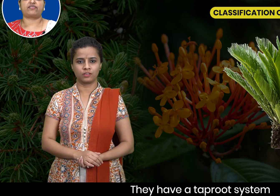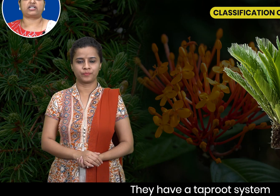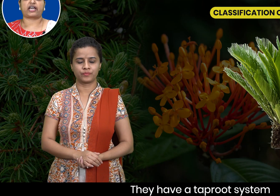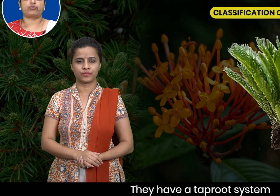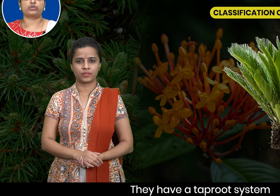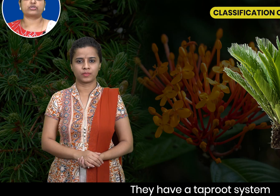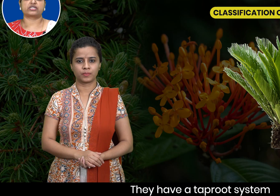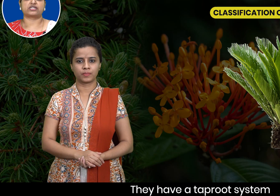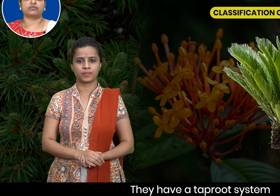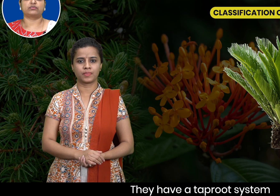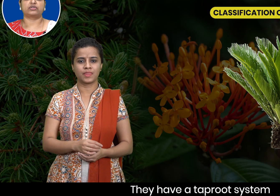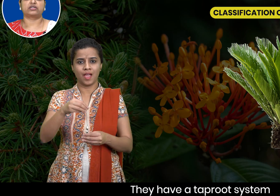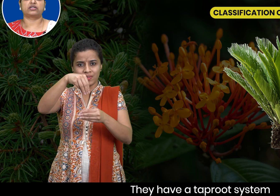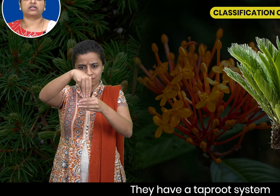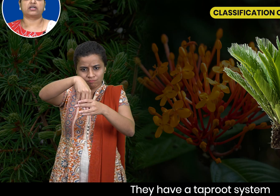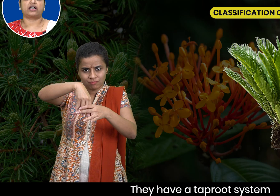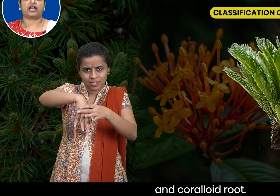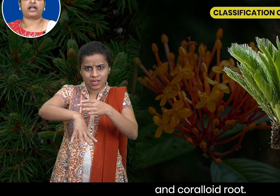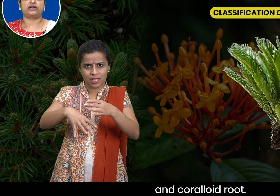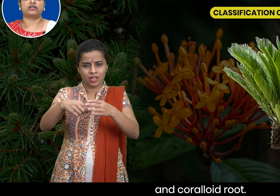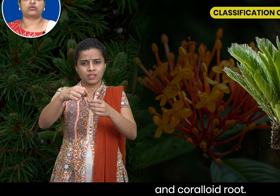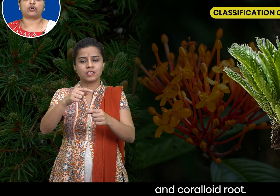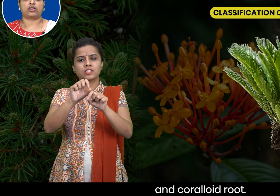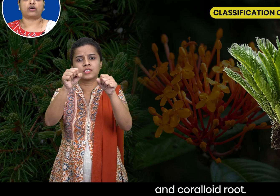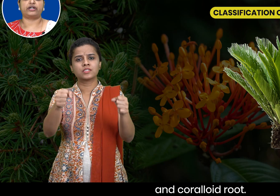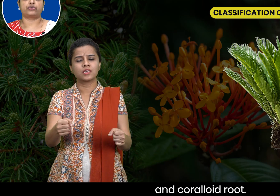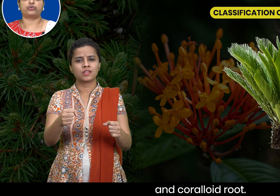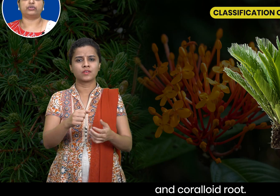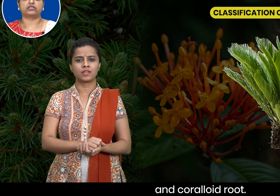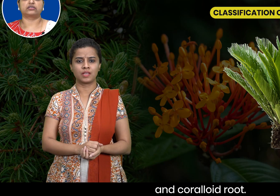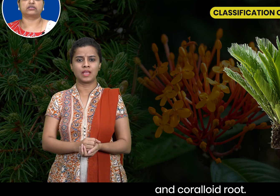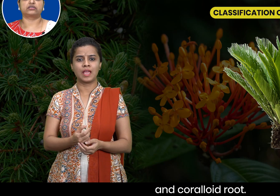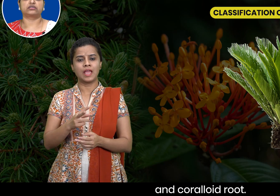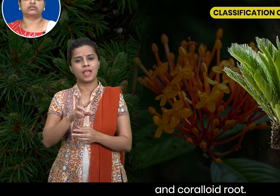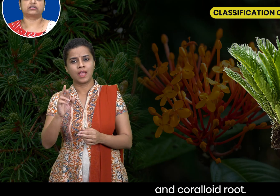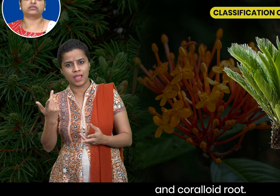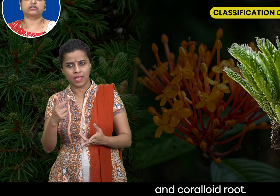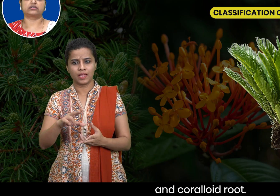They have a taproot system and coralloid root.